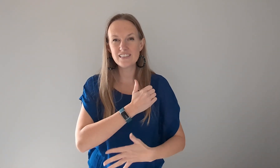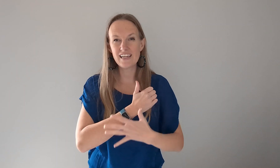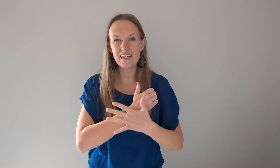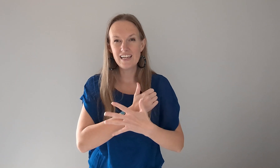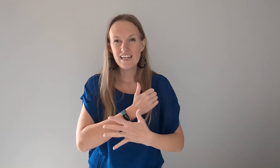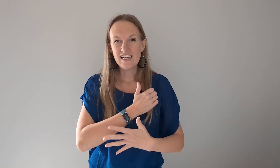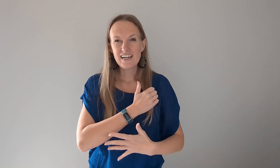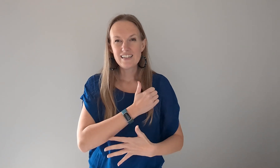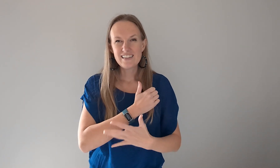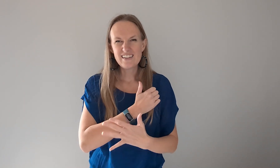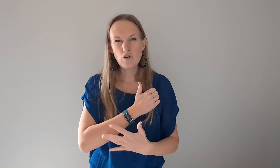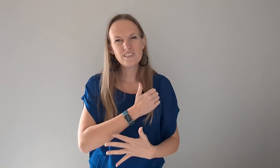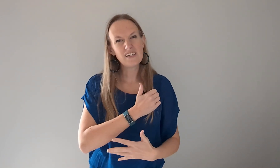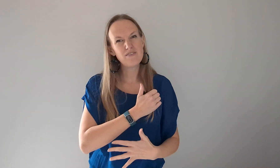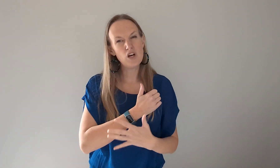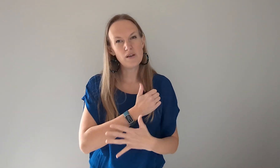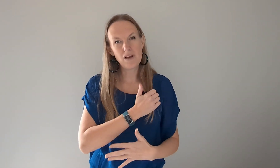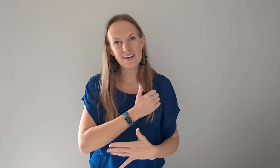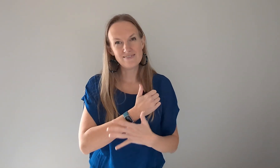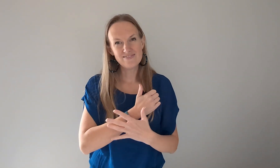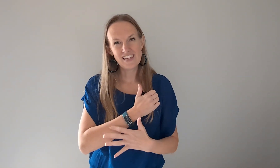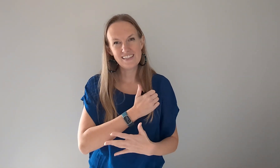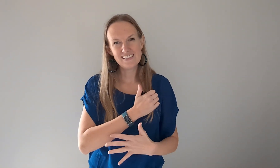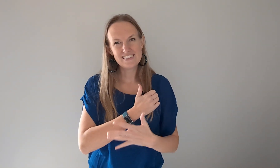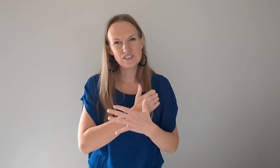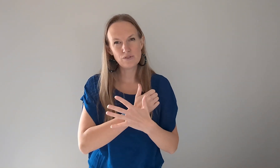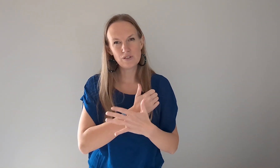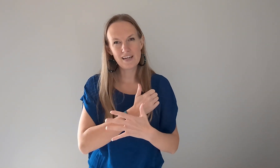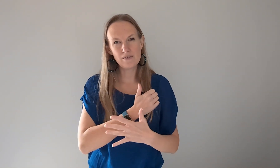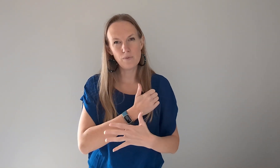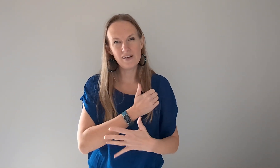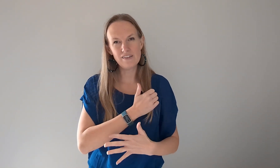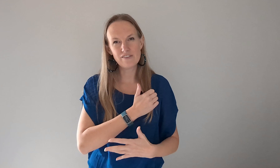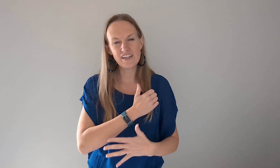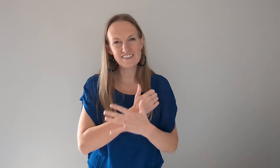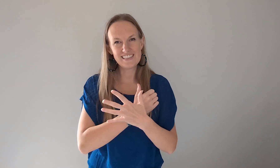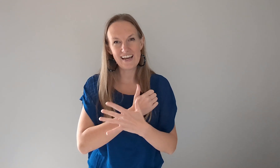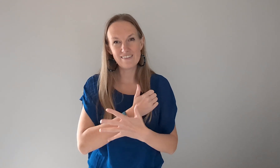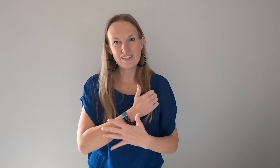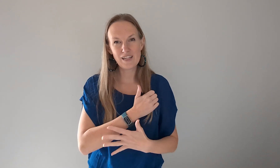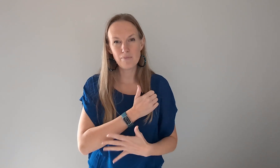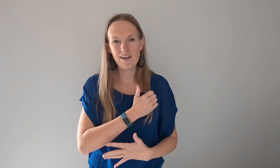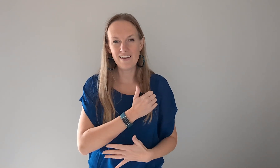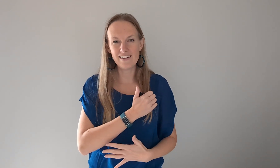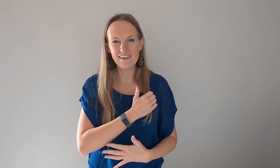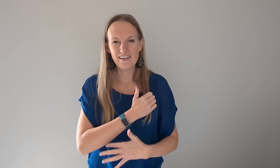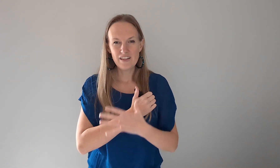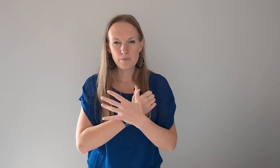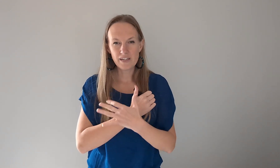like almost like flowing blood. Okay, so kind of wiggle your fingers down. Okay? Blood,